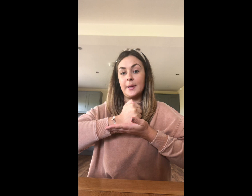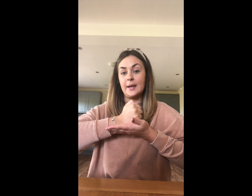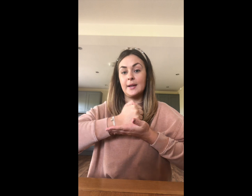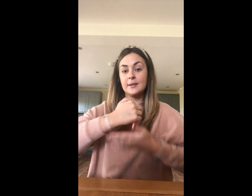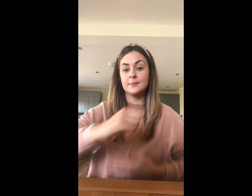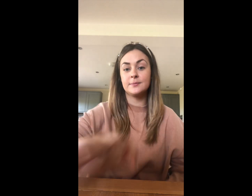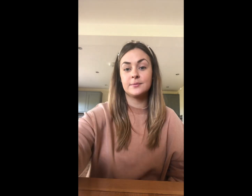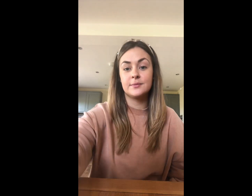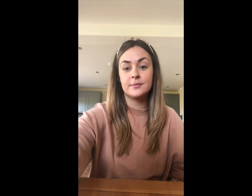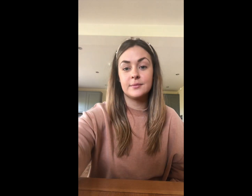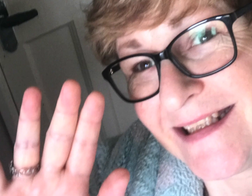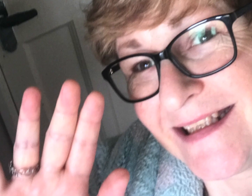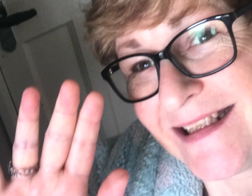helping.